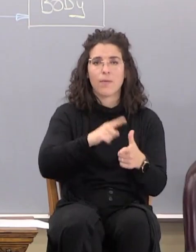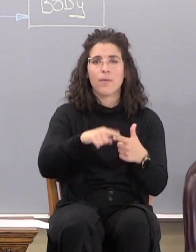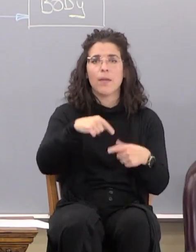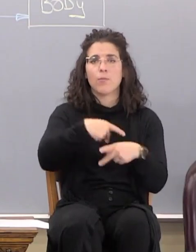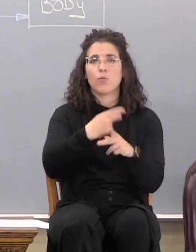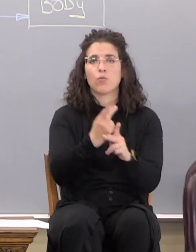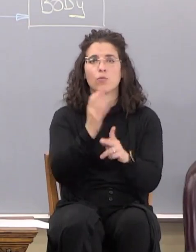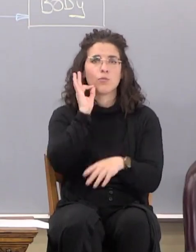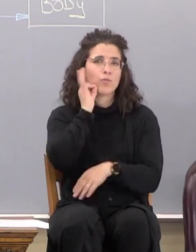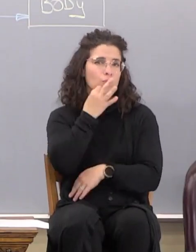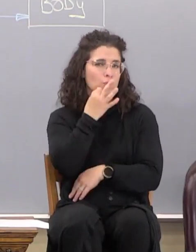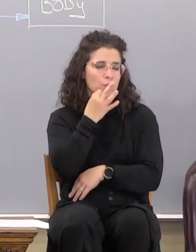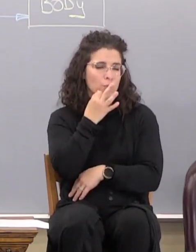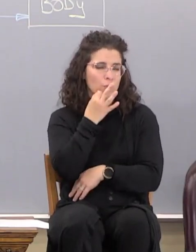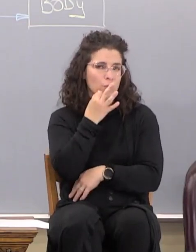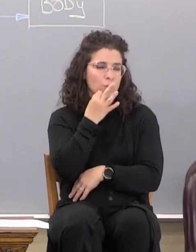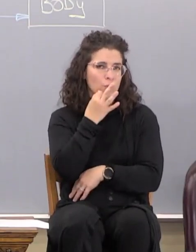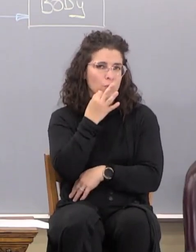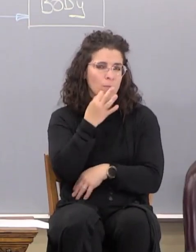fruit.